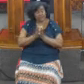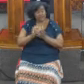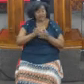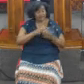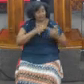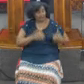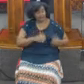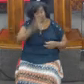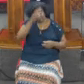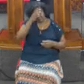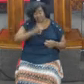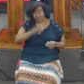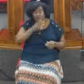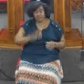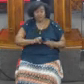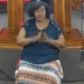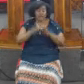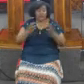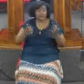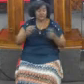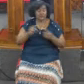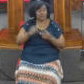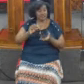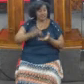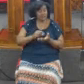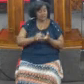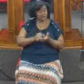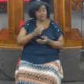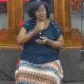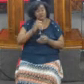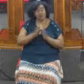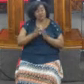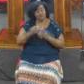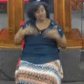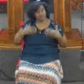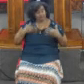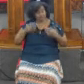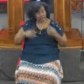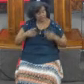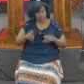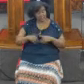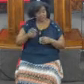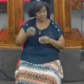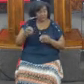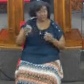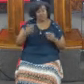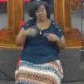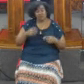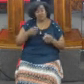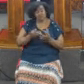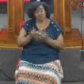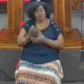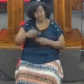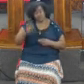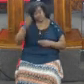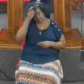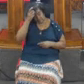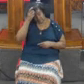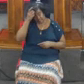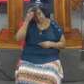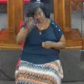of men and women be open to the gospel. Pray for our young people. Continue to pray for us as we battle this COVID situation, not just